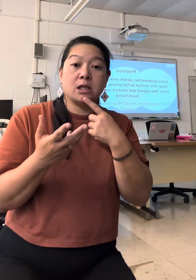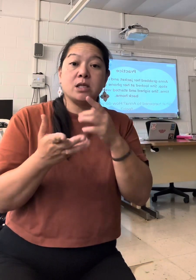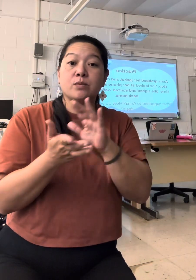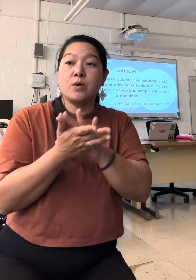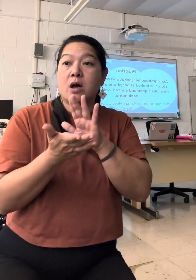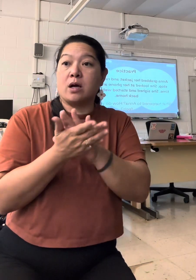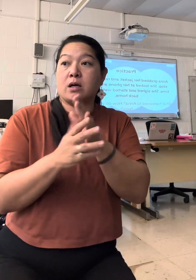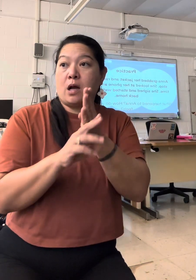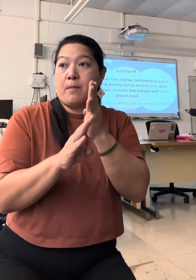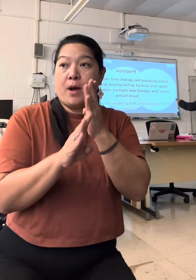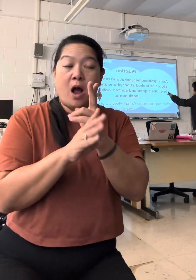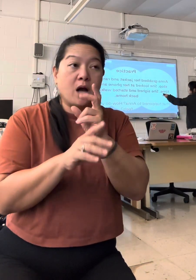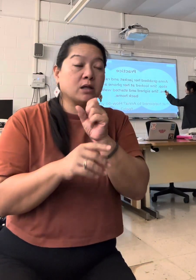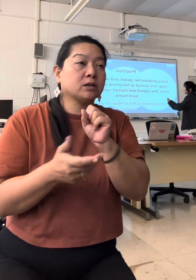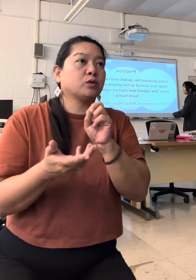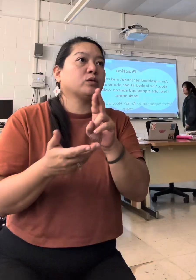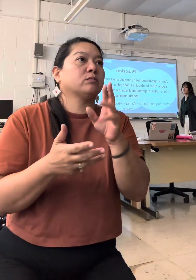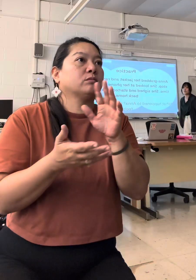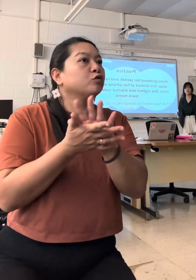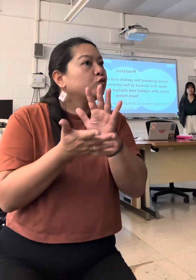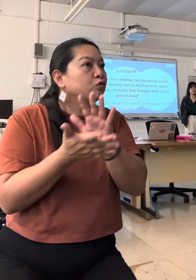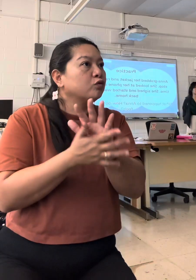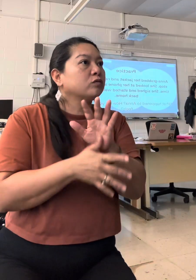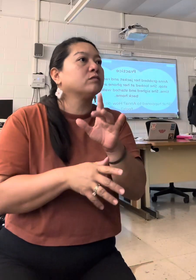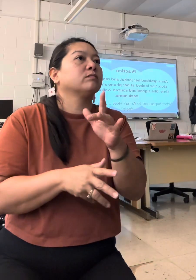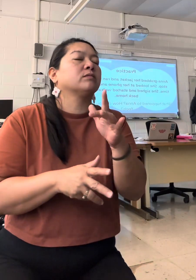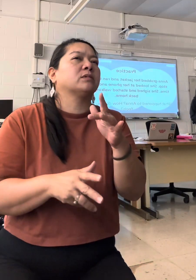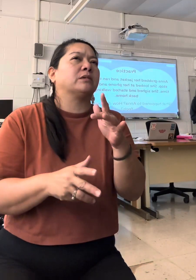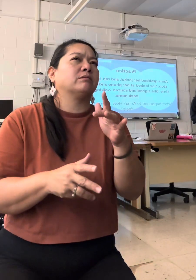For the bus. Okay? How do you think she feels?